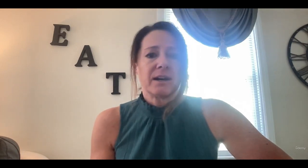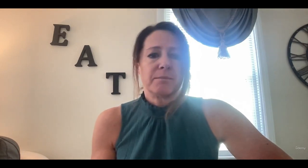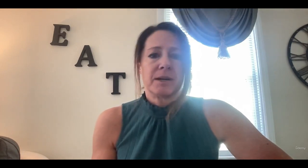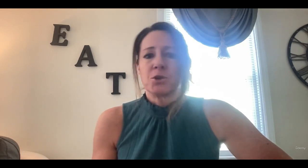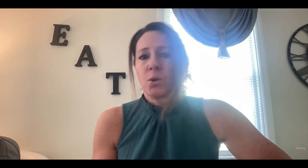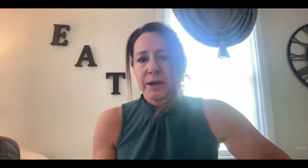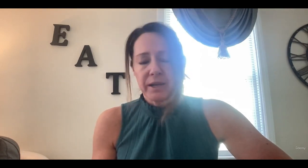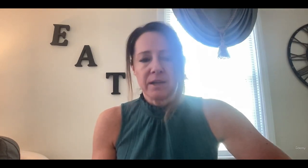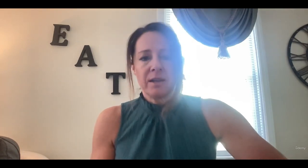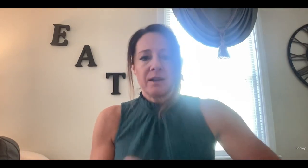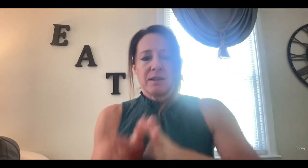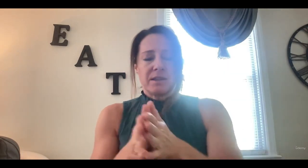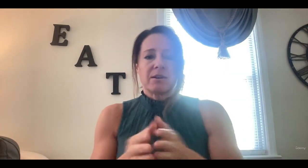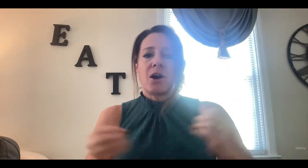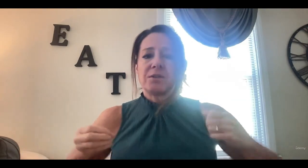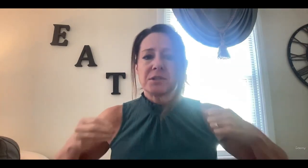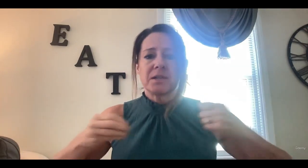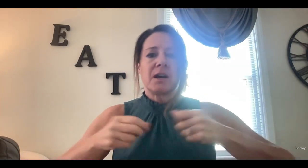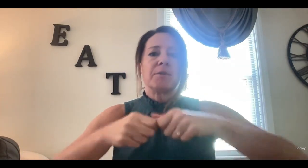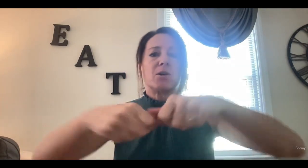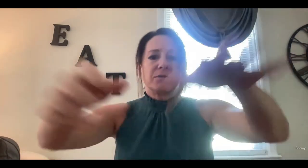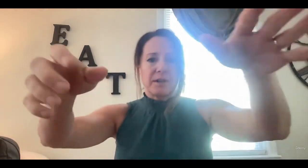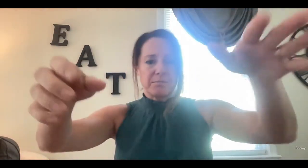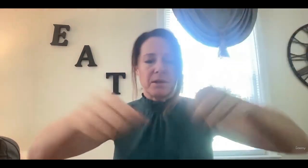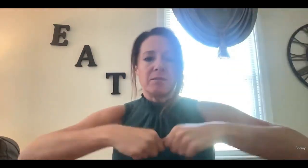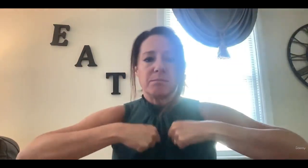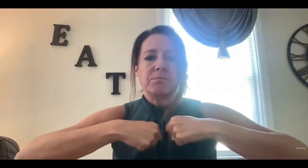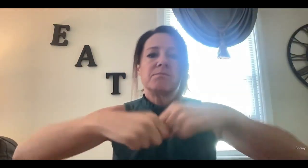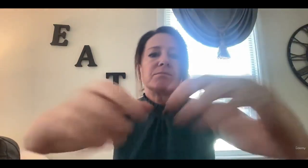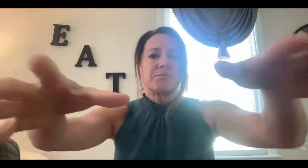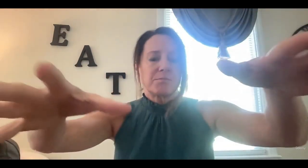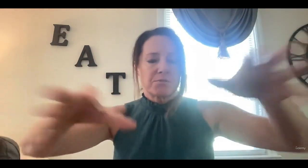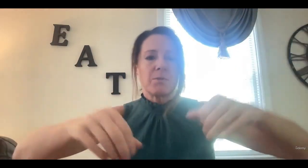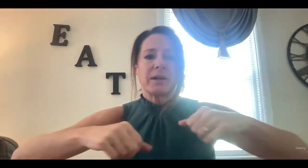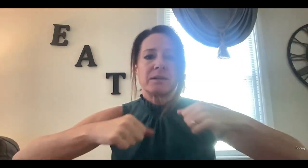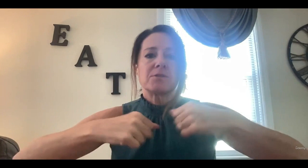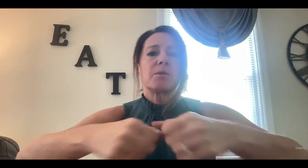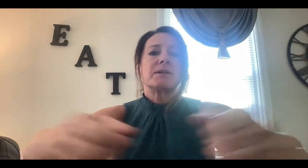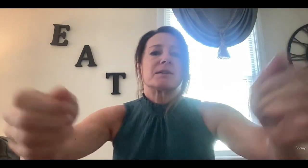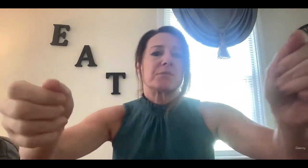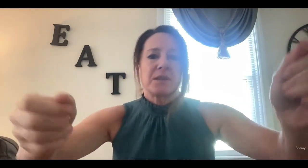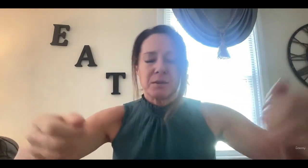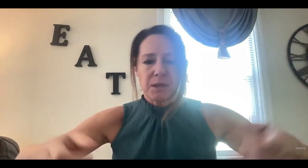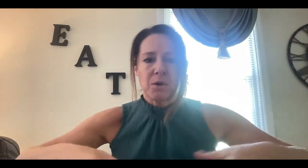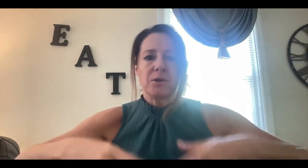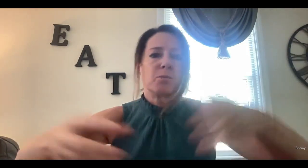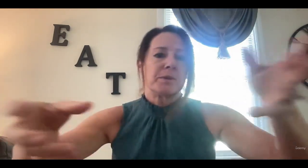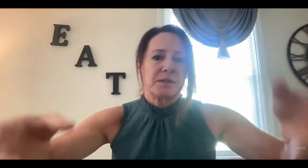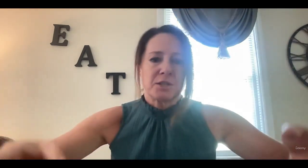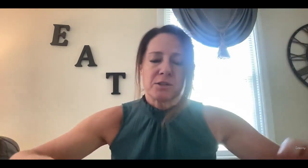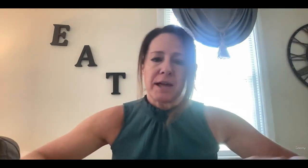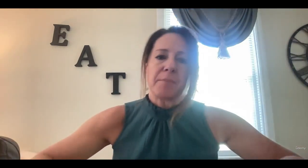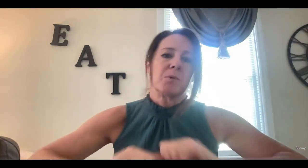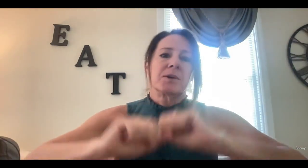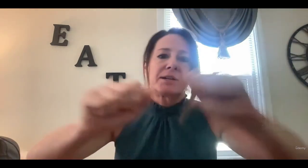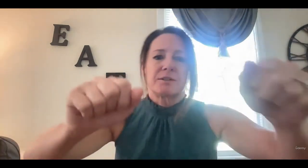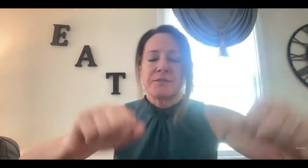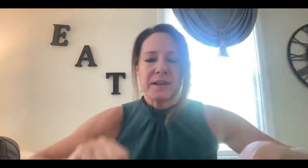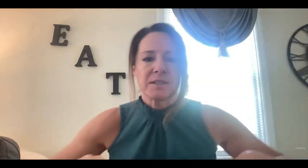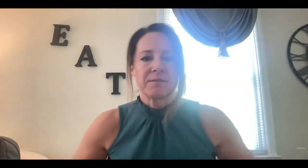a toy. They're constantly coming over and throwing something that they want open into your lap or in your face, right?